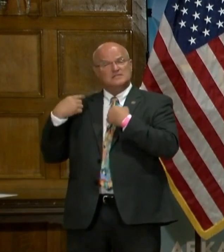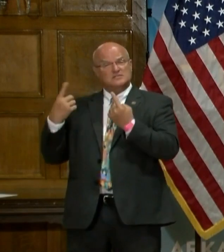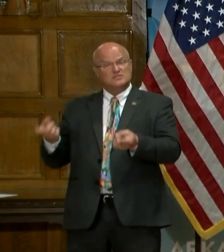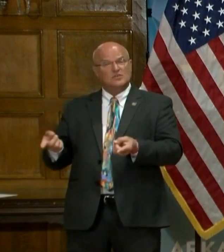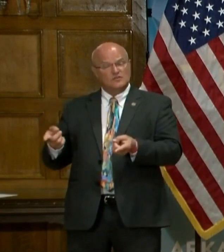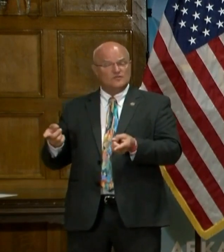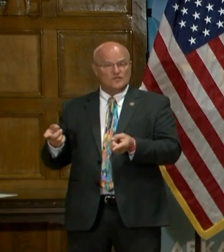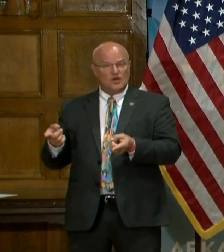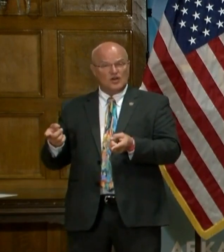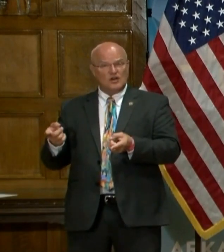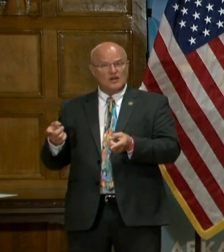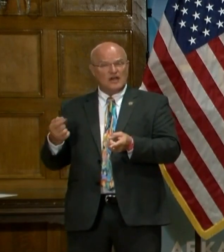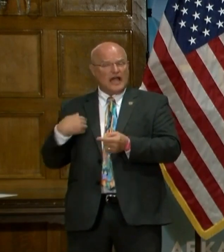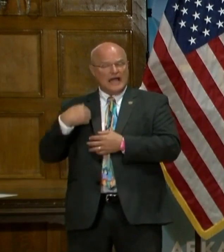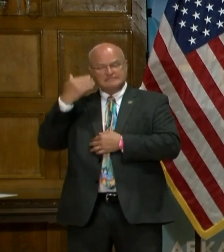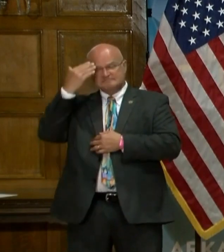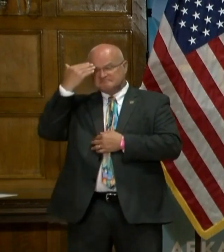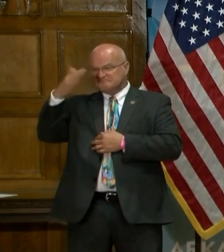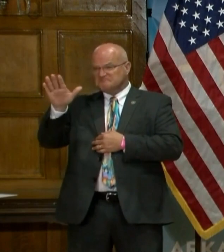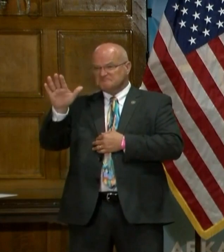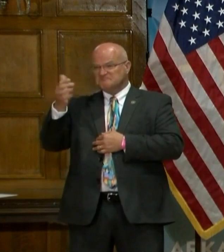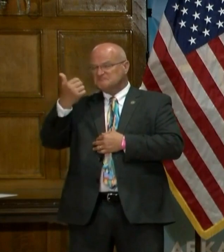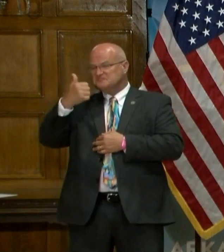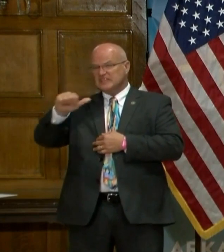far, I'm not aware of any